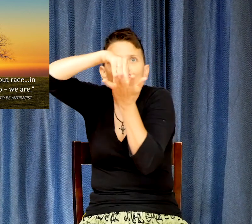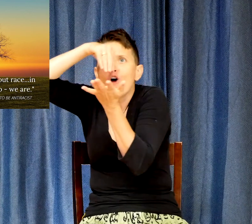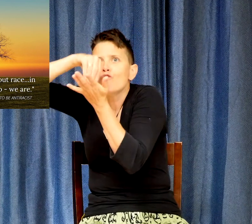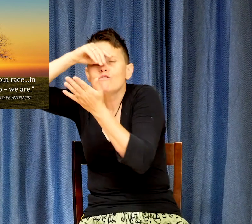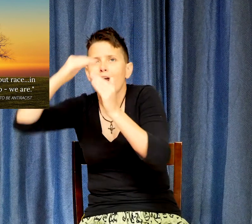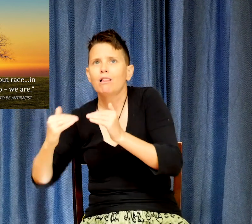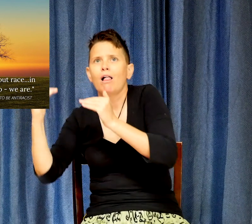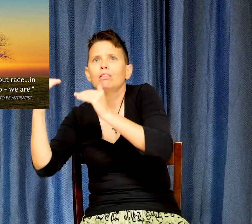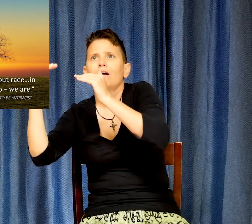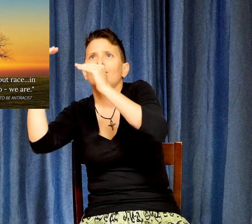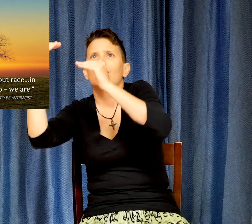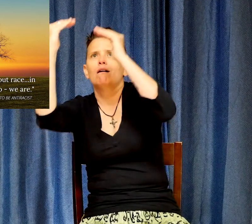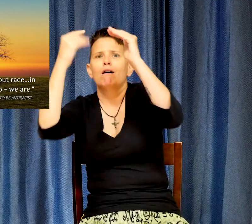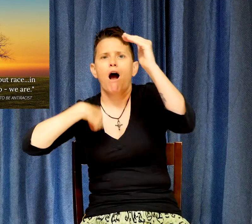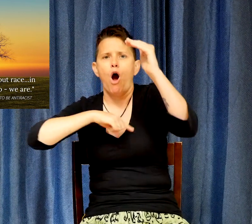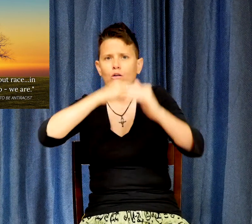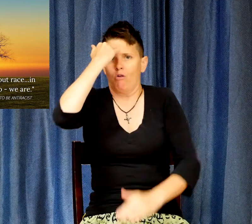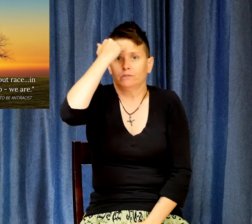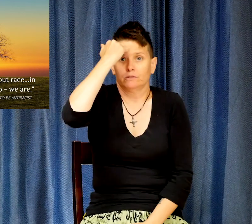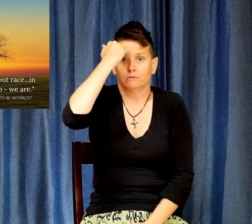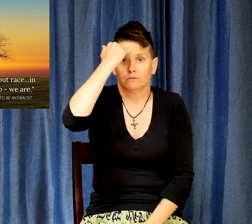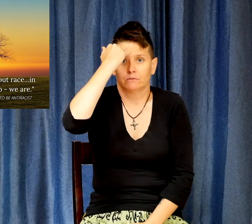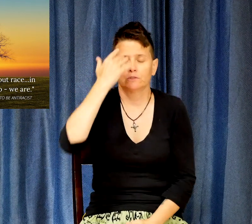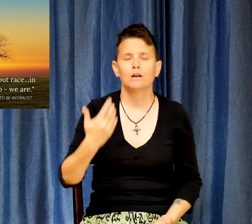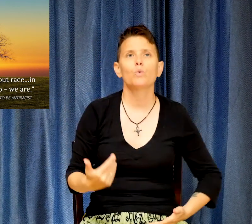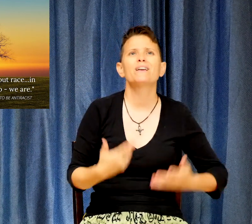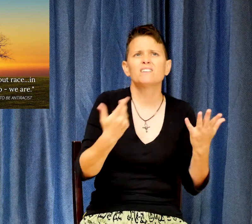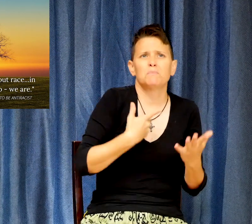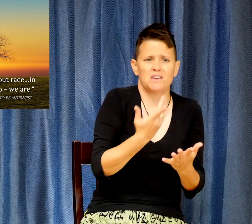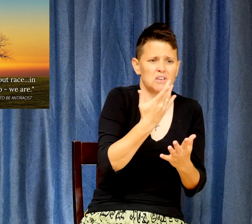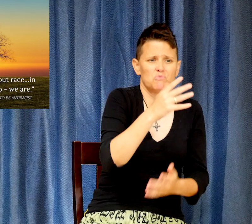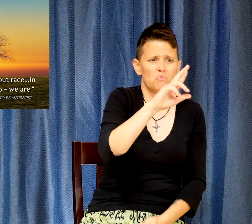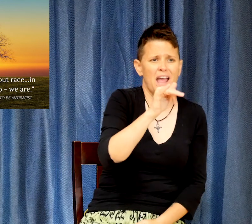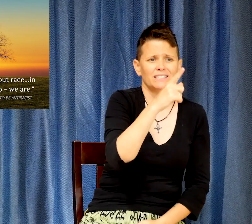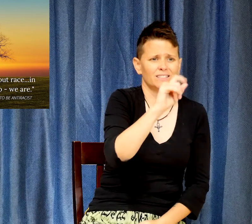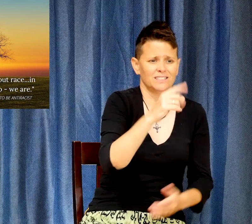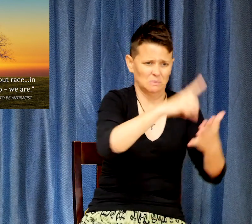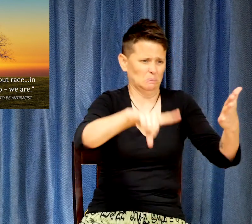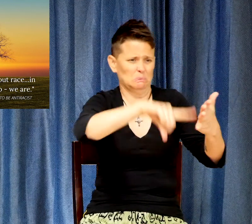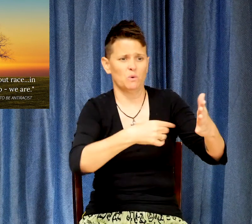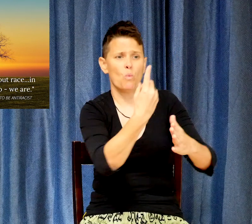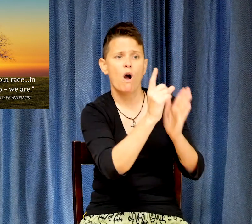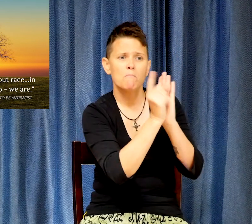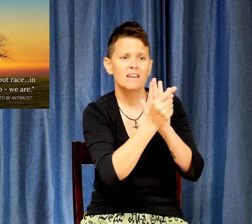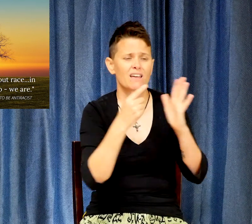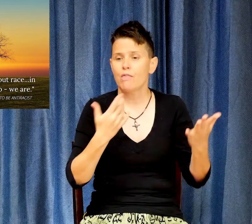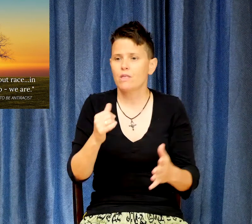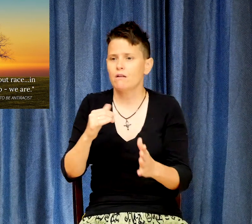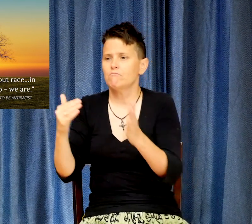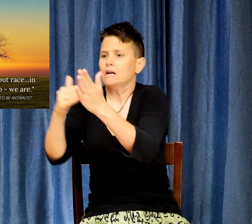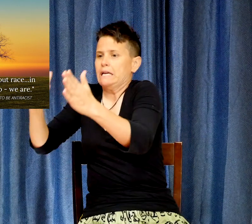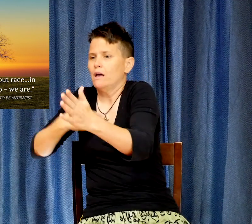and anti-racists are not fixed identities. We can be a racist one minute and anti-racist the next. What we say